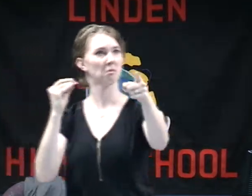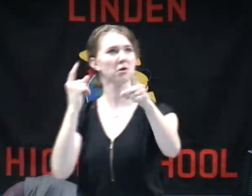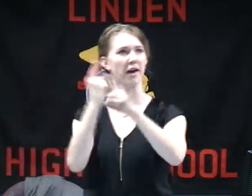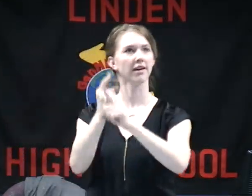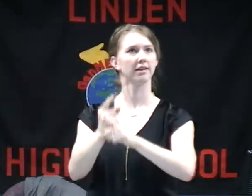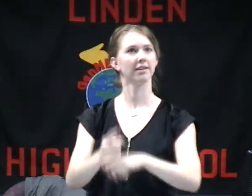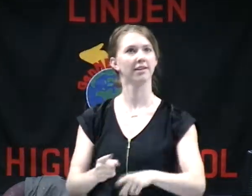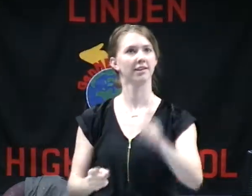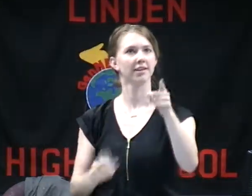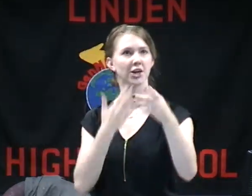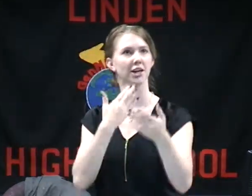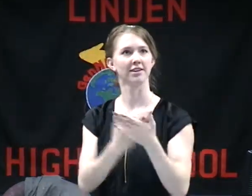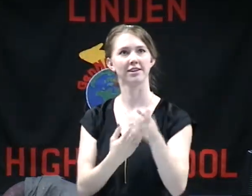You're right. Good.